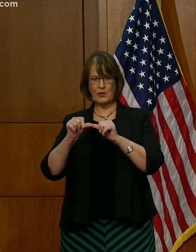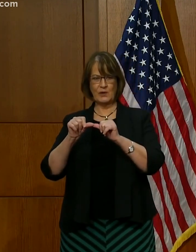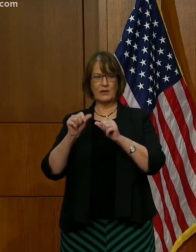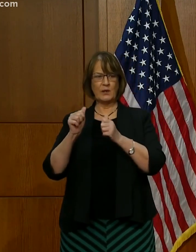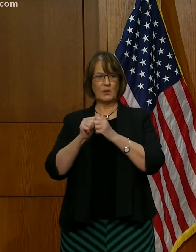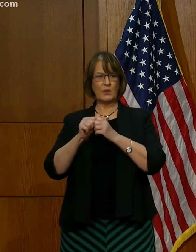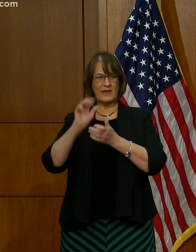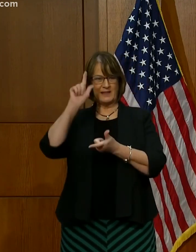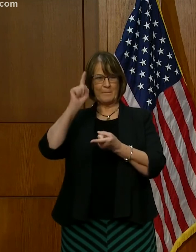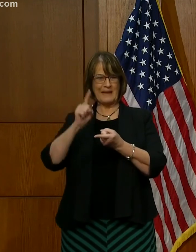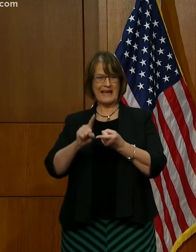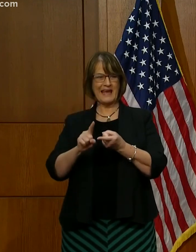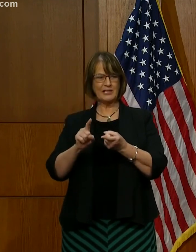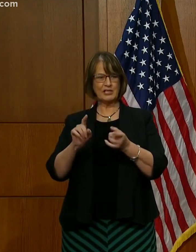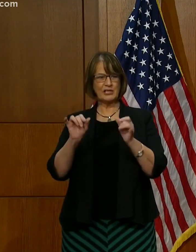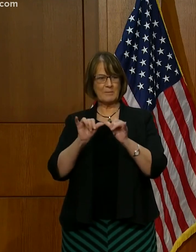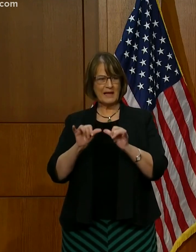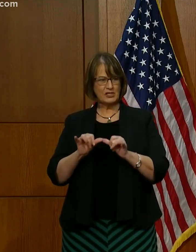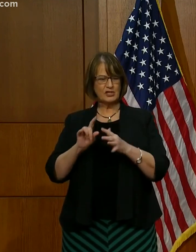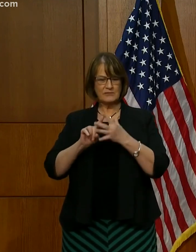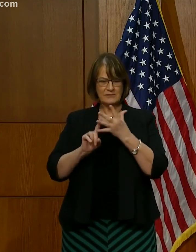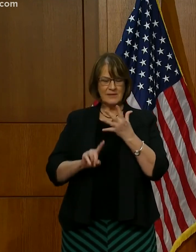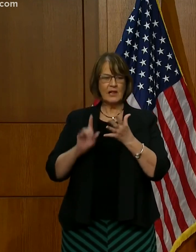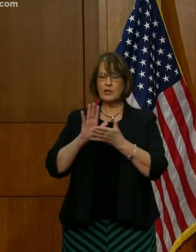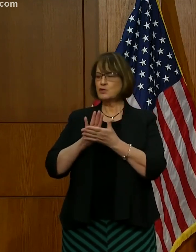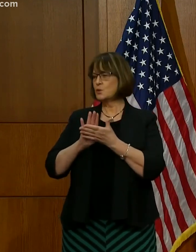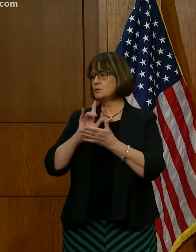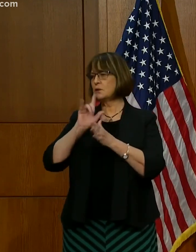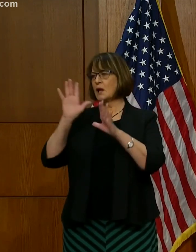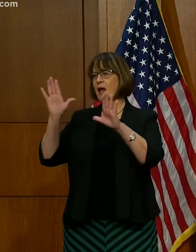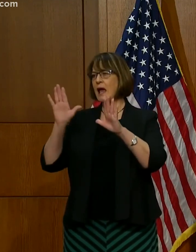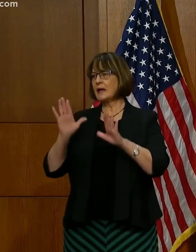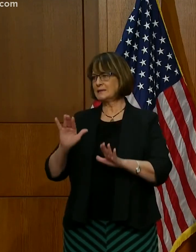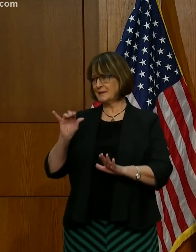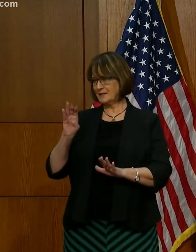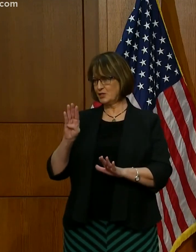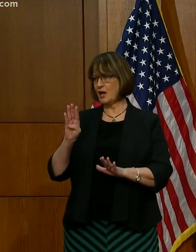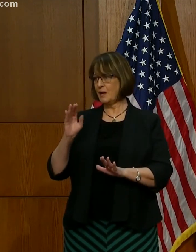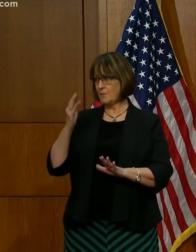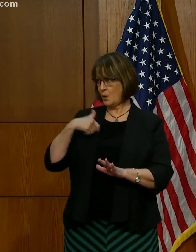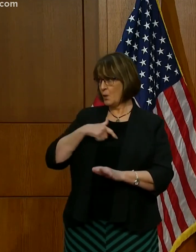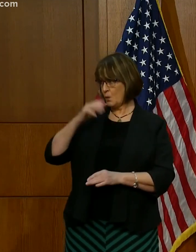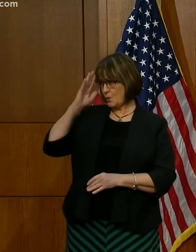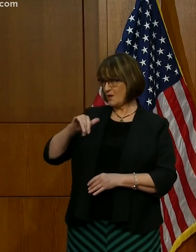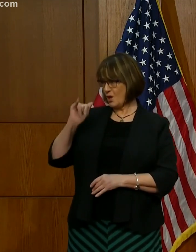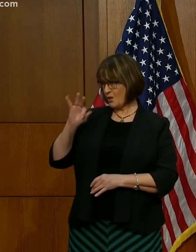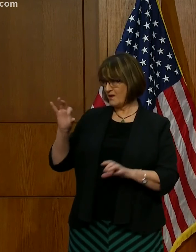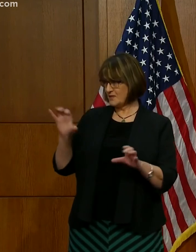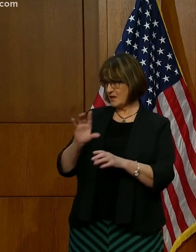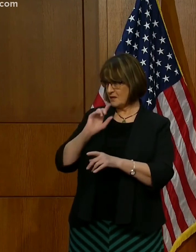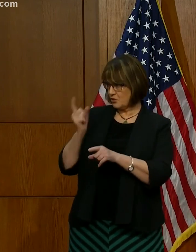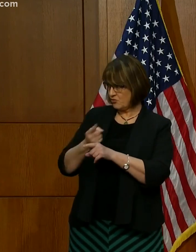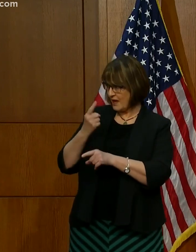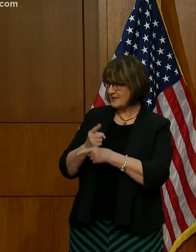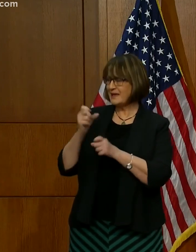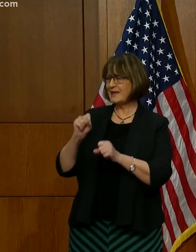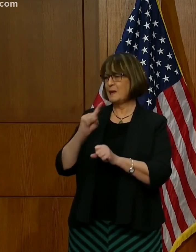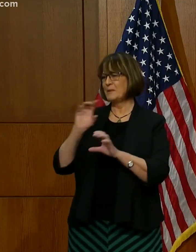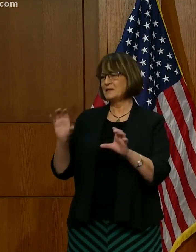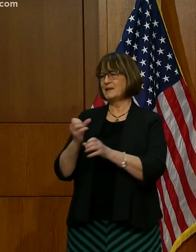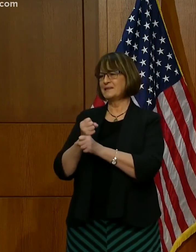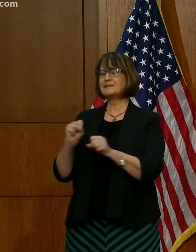measures. And the schools have done an excellent job with that. We know that if it's done correctly, that it can be done safely. And